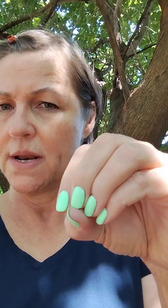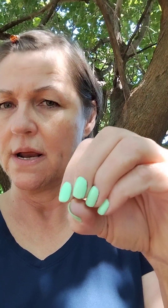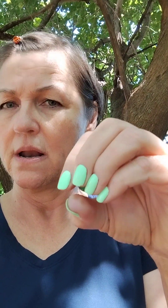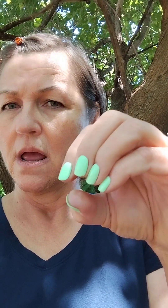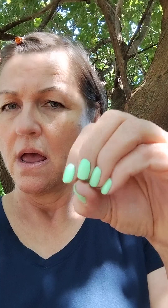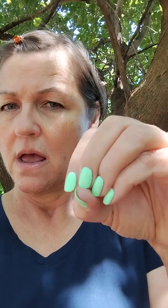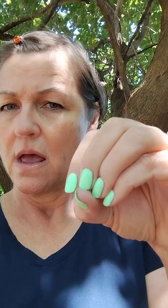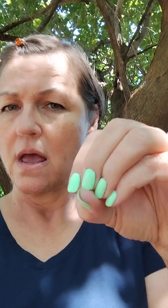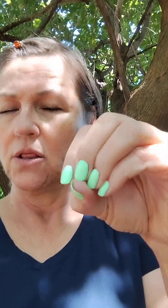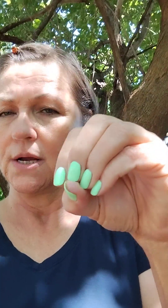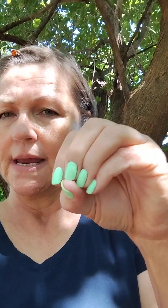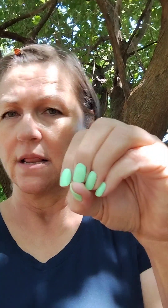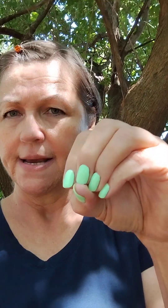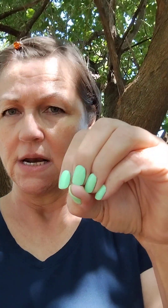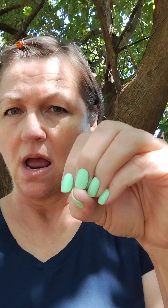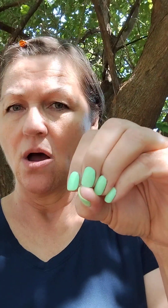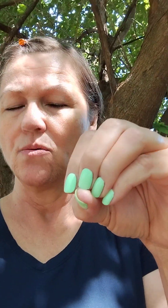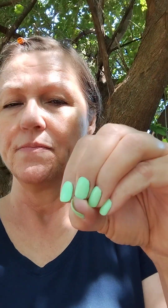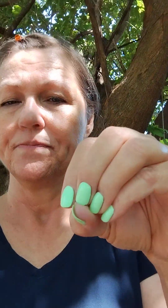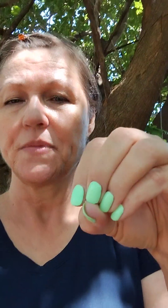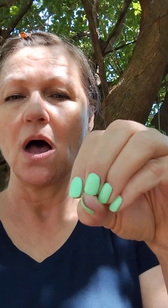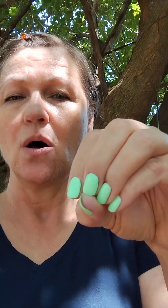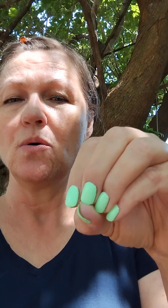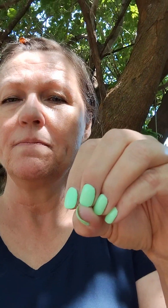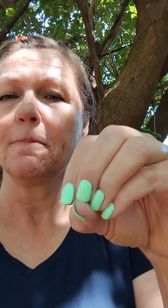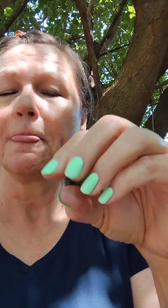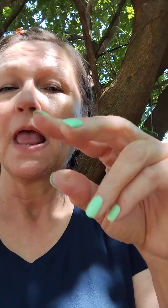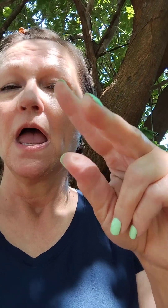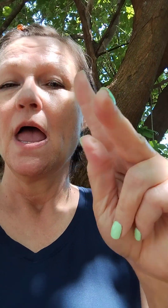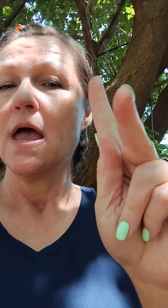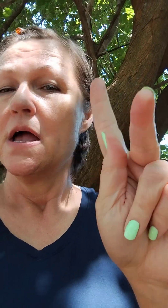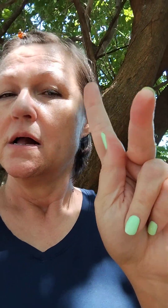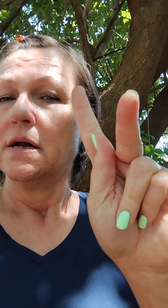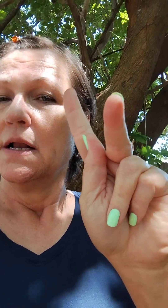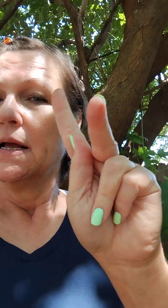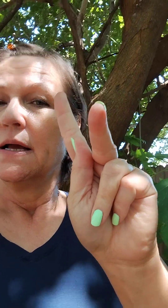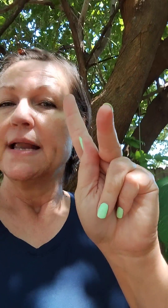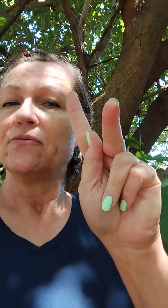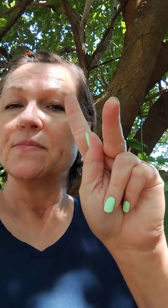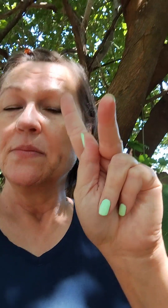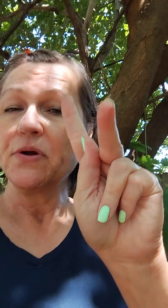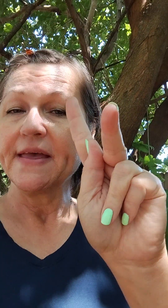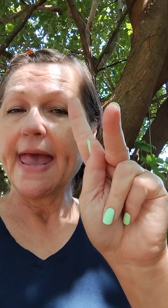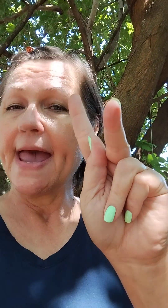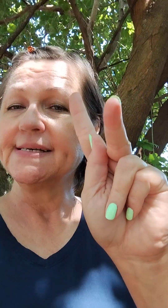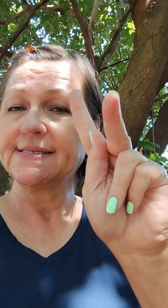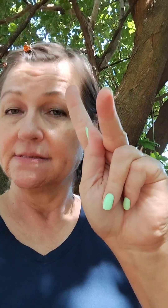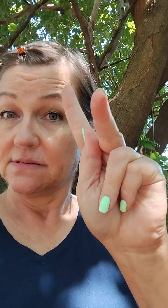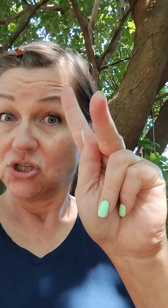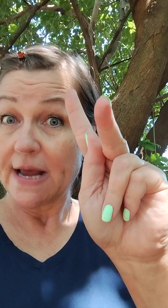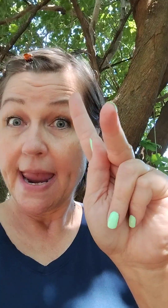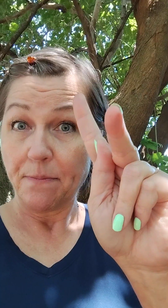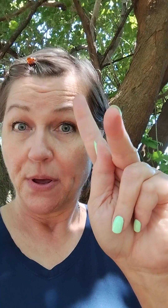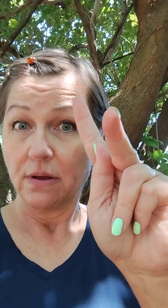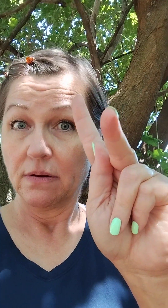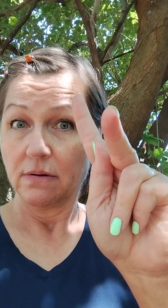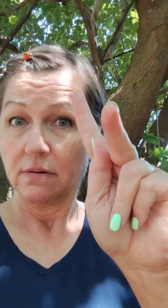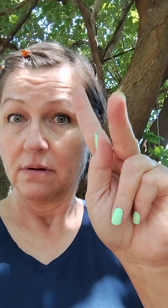it looking like an O. O. Now remember the case shape?